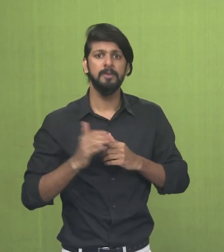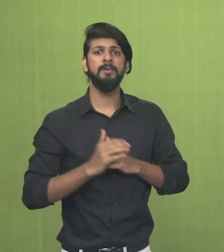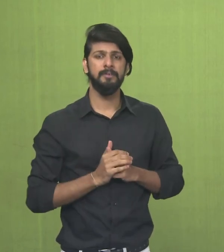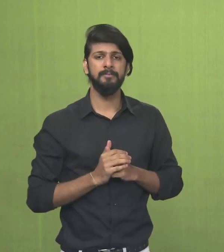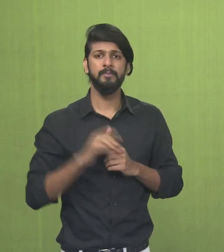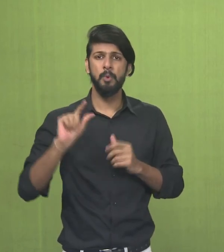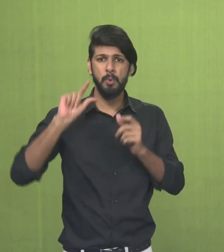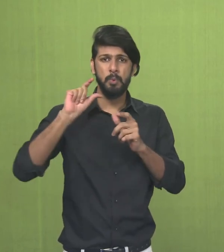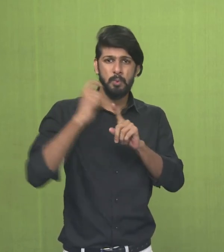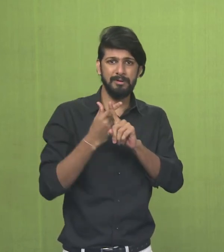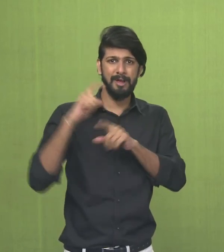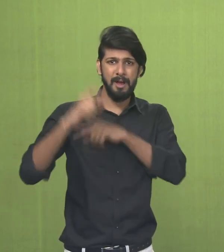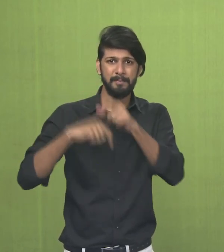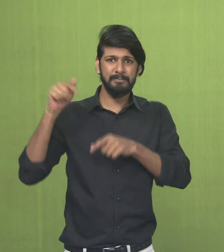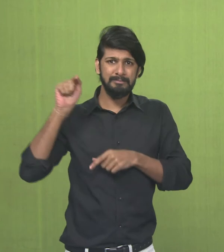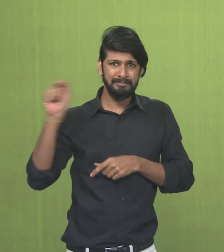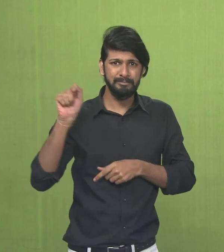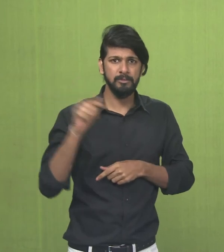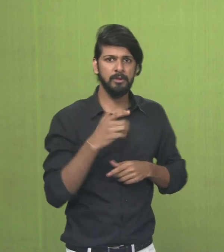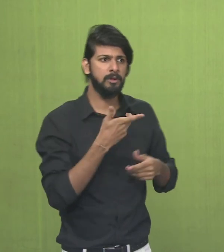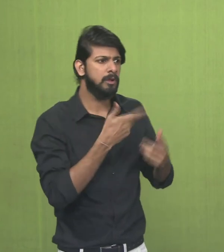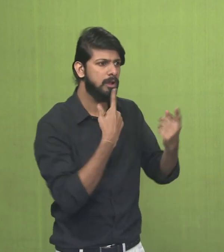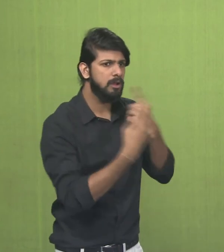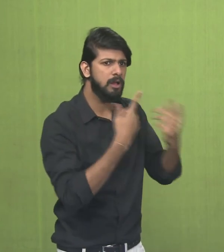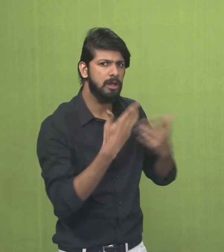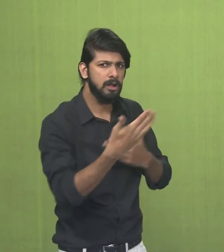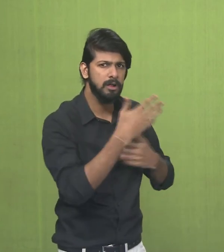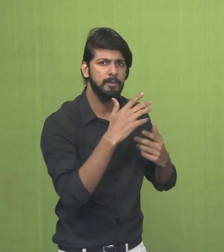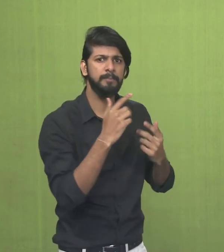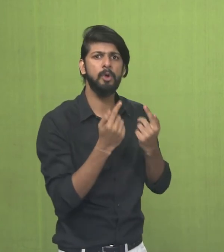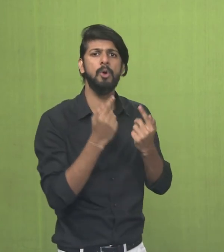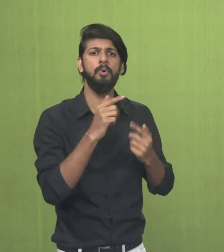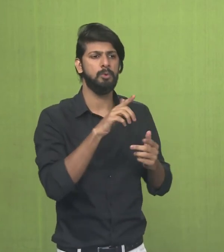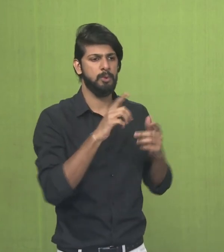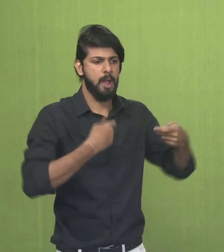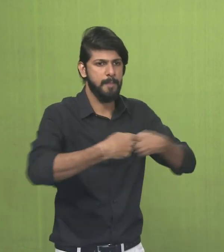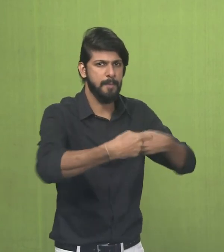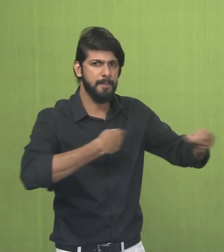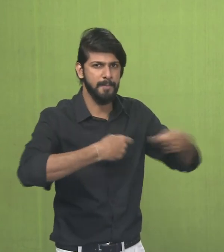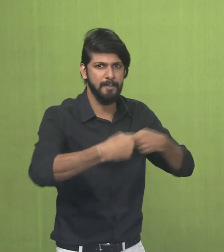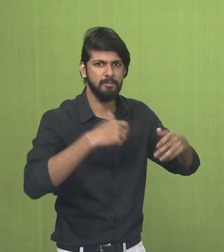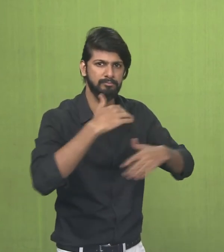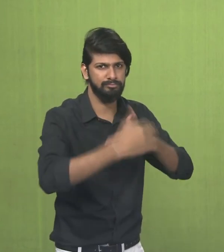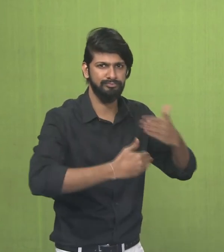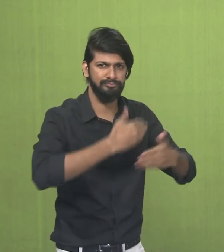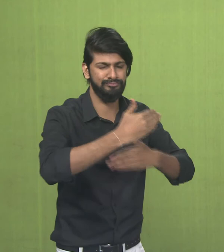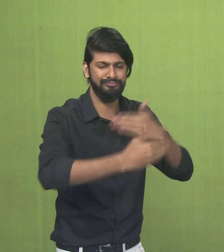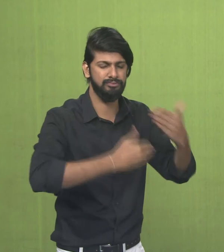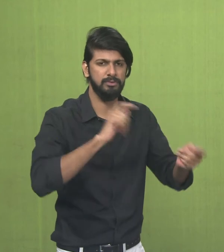With time, the East India Company started involving themselves from trade